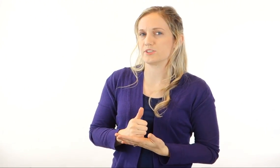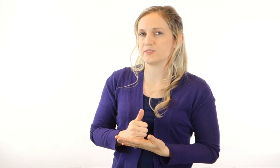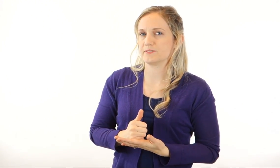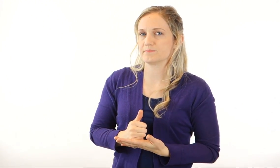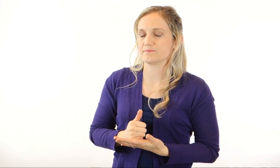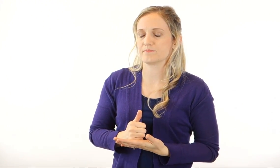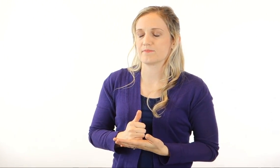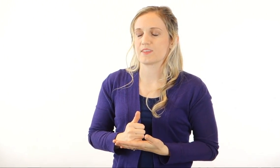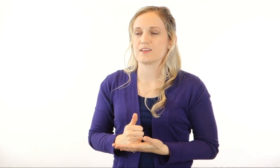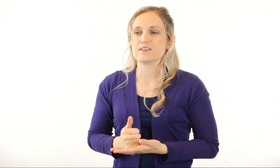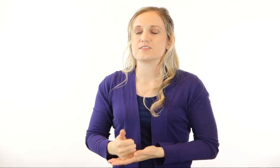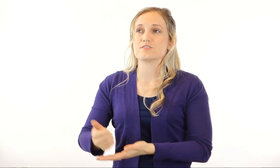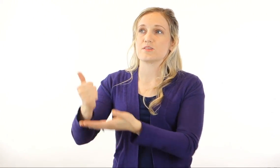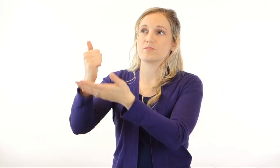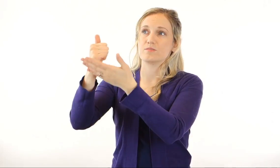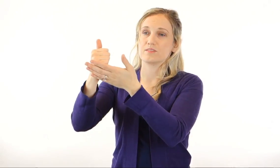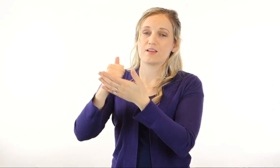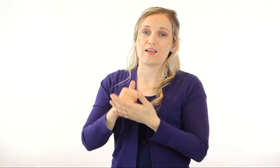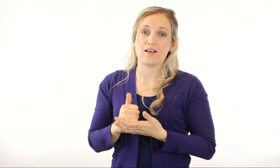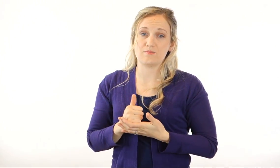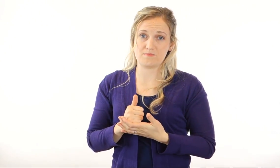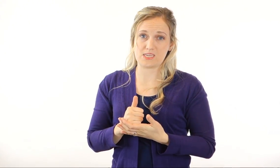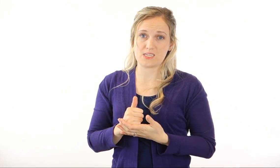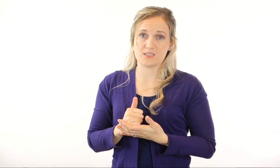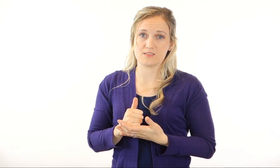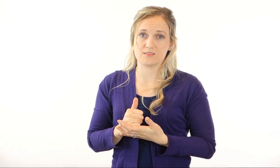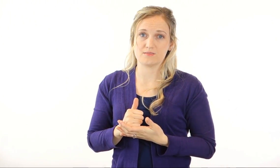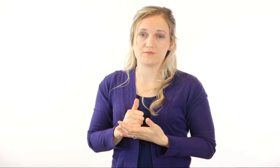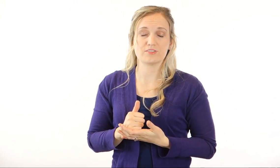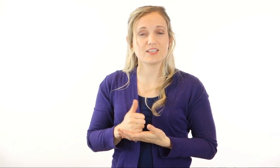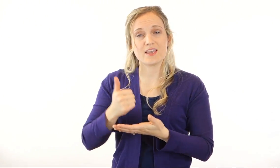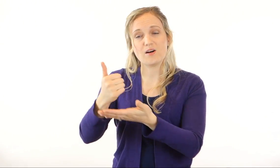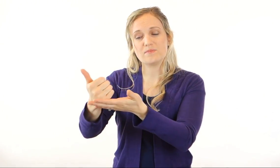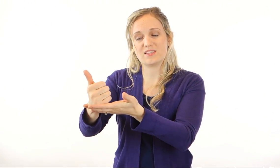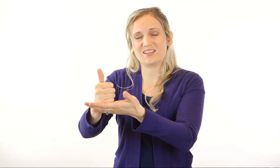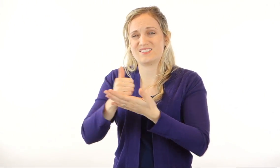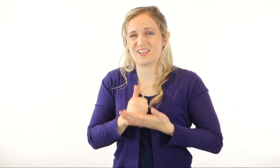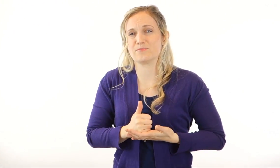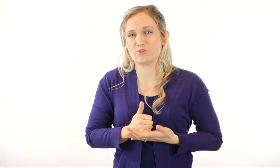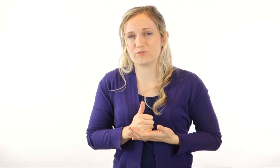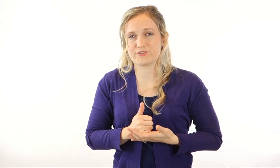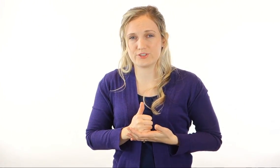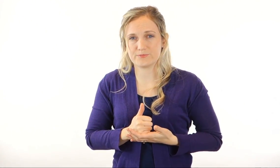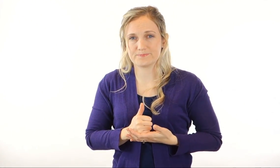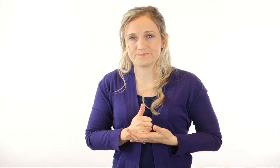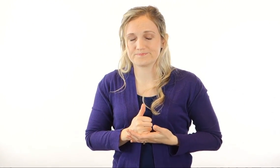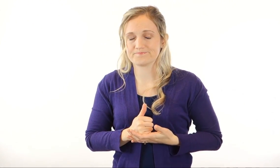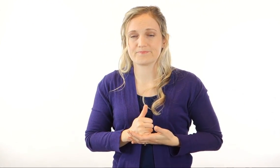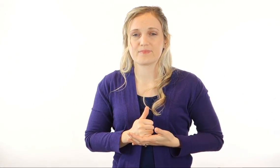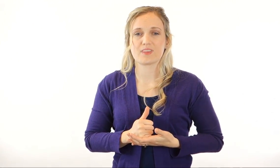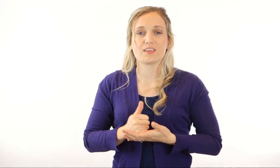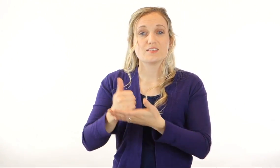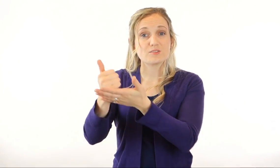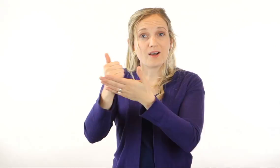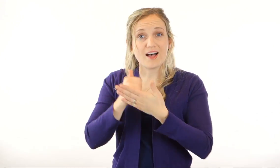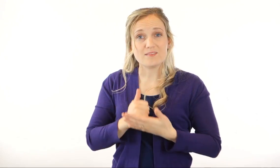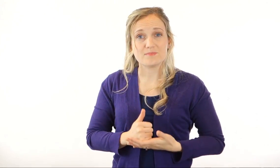doing. So help me. When you're saying help me, then it needs to come towards you. So help